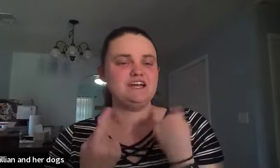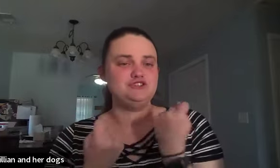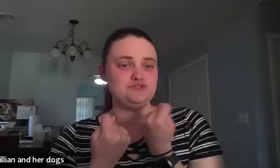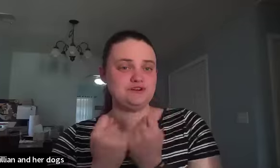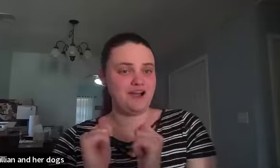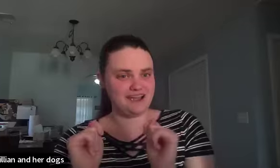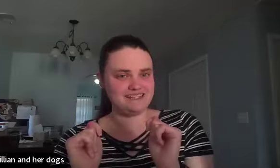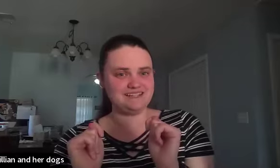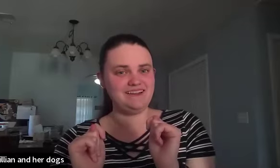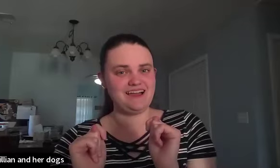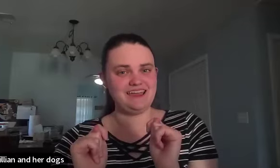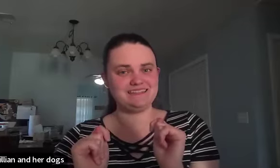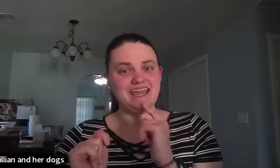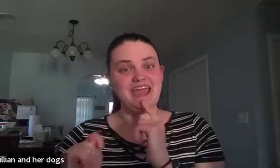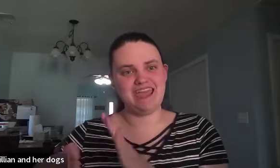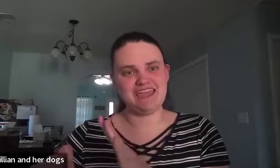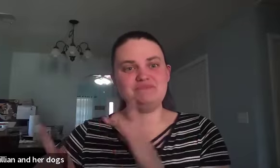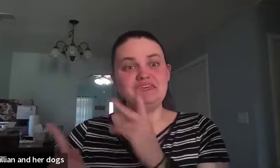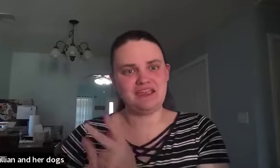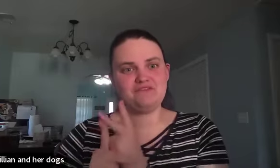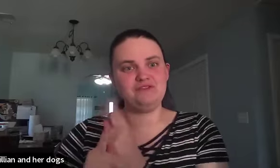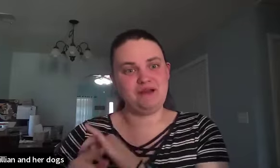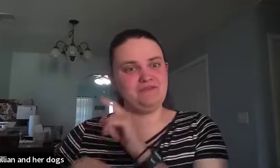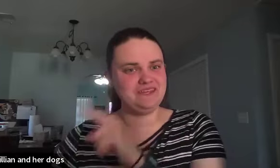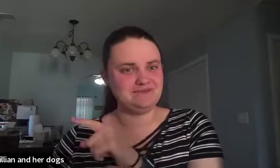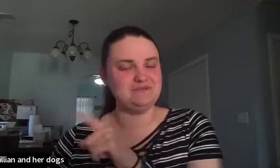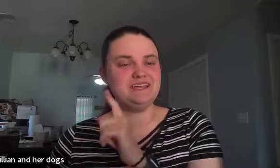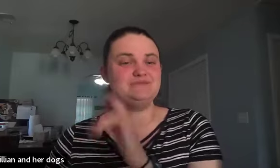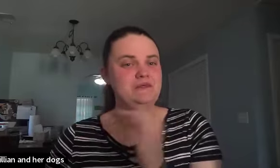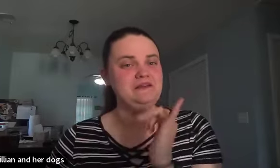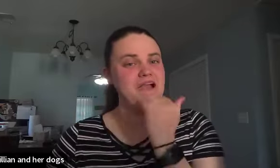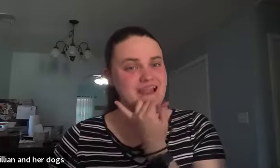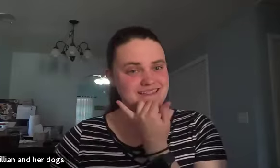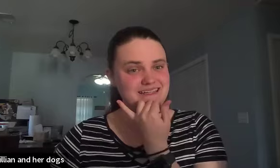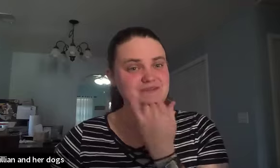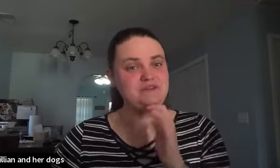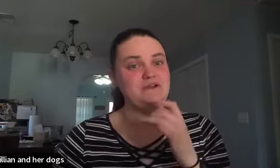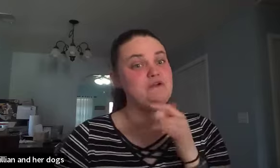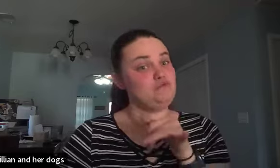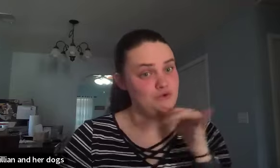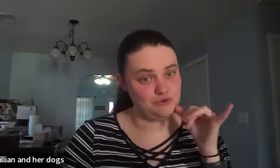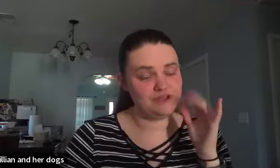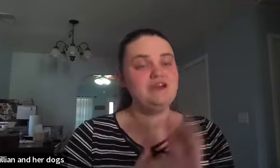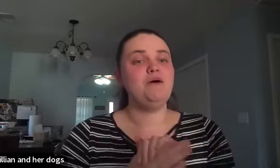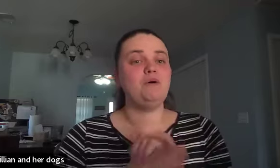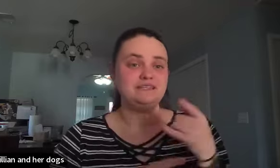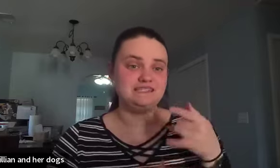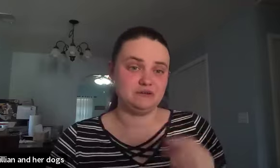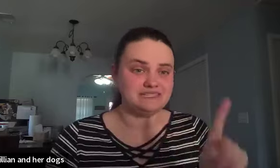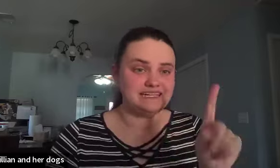I try to like say, hey, be careful about this one because one little accident could be very rude or